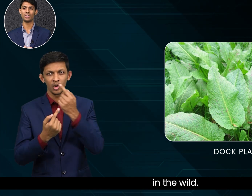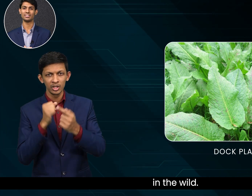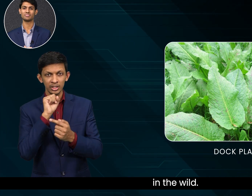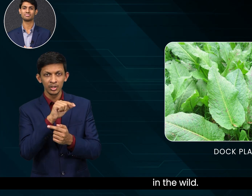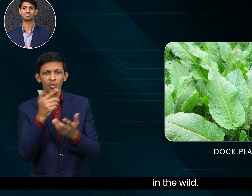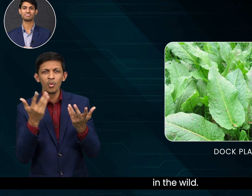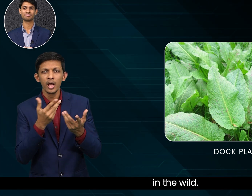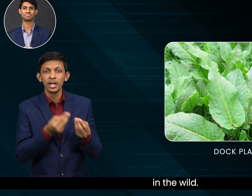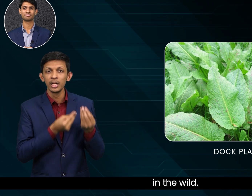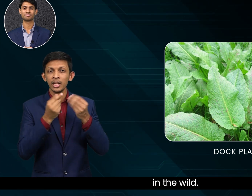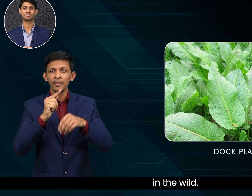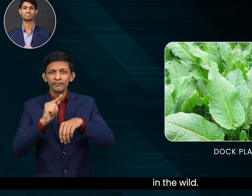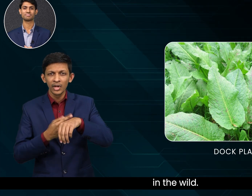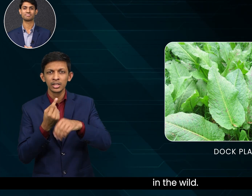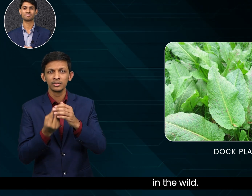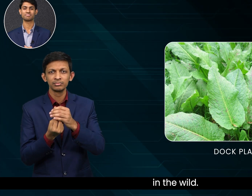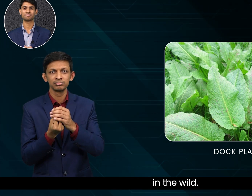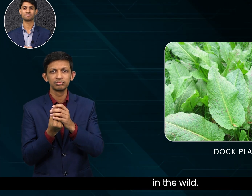in the wild.